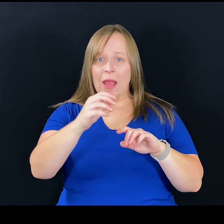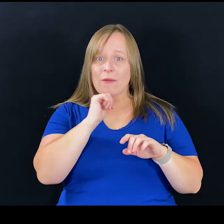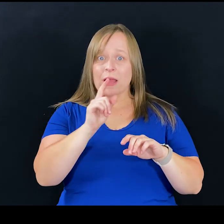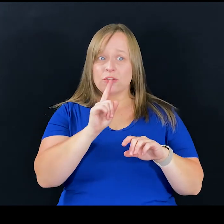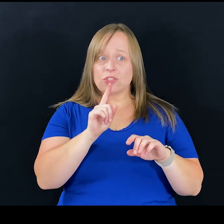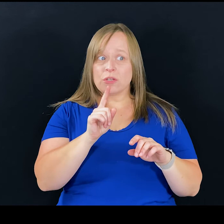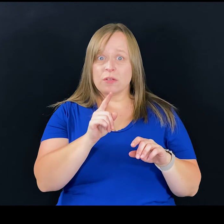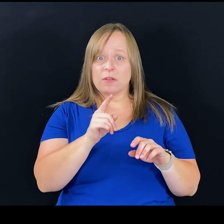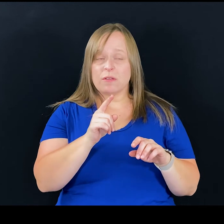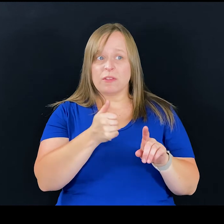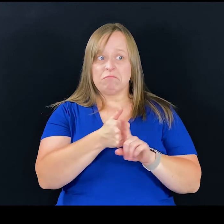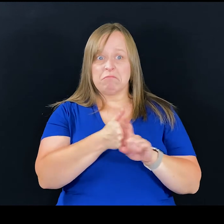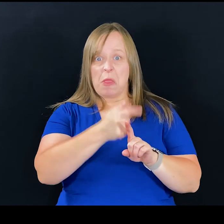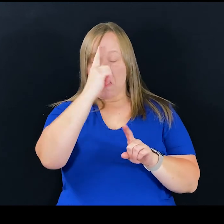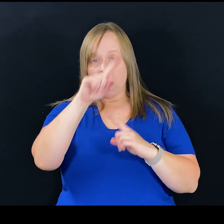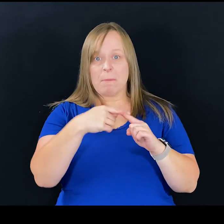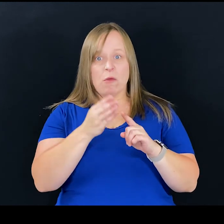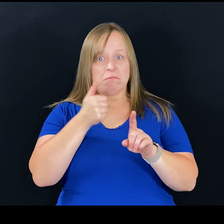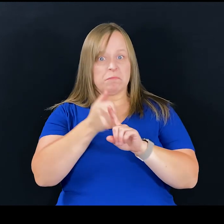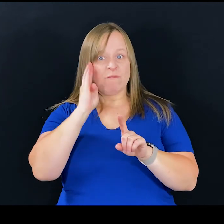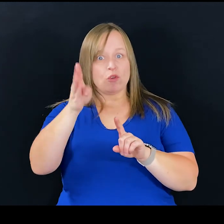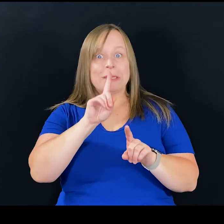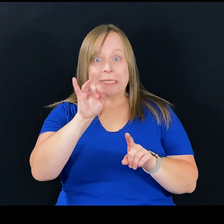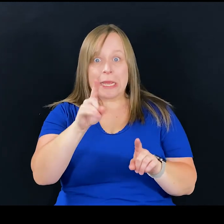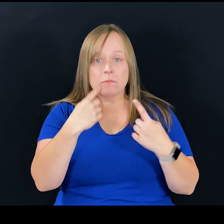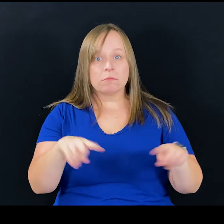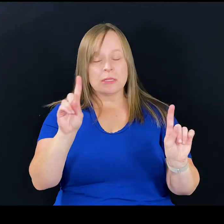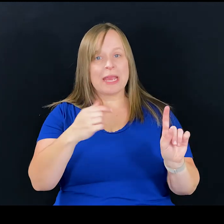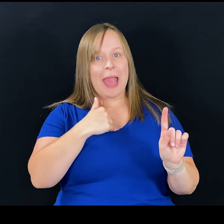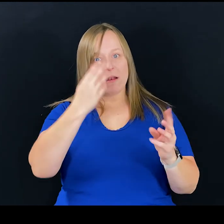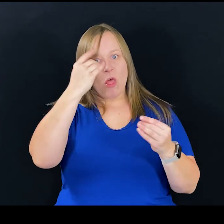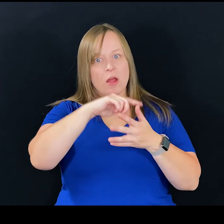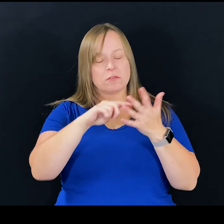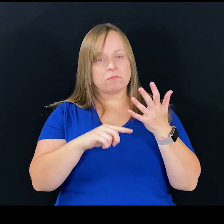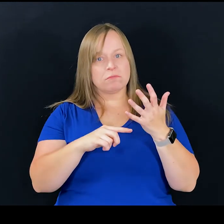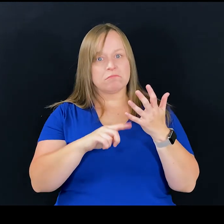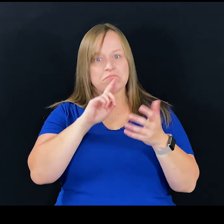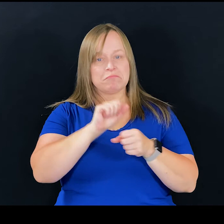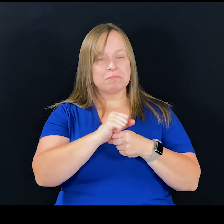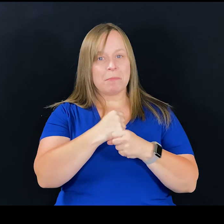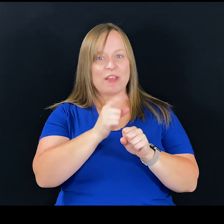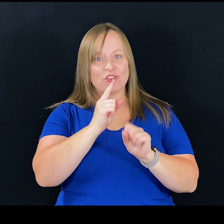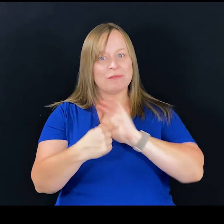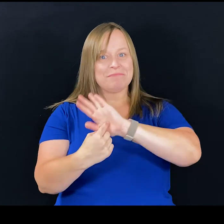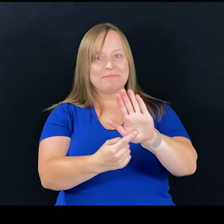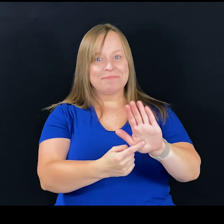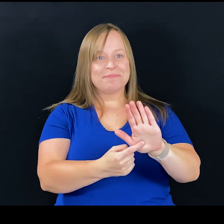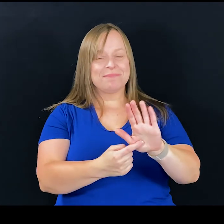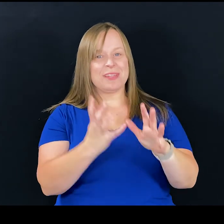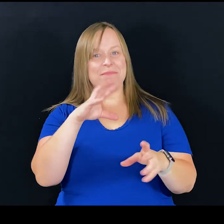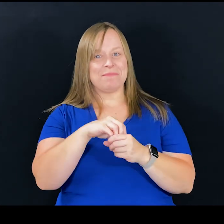because I wasn't sure he could pull off what he thought about for his future, but he did. He had some things that he made sure that